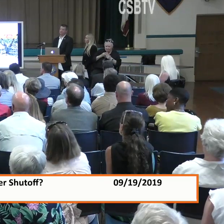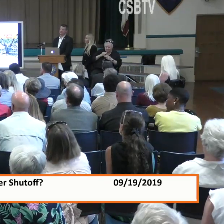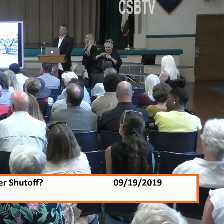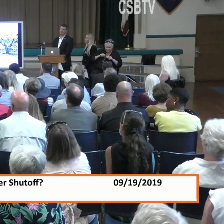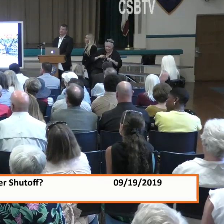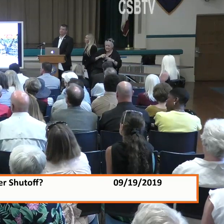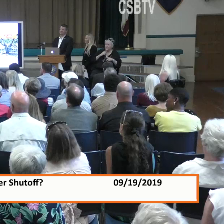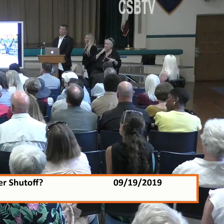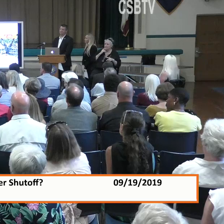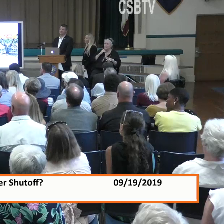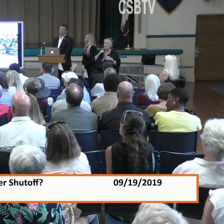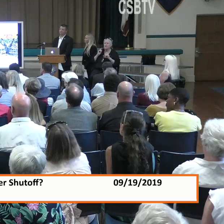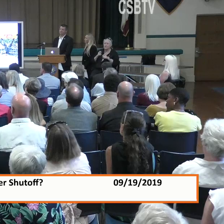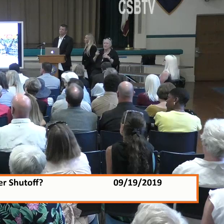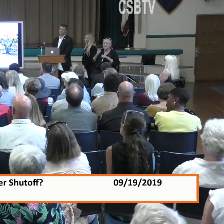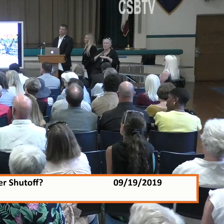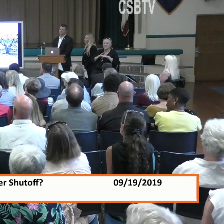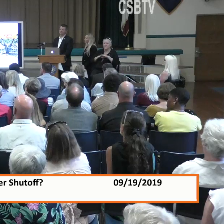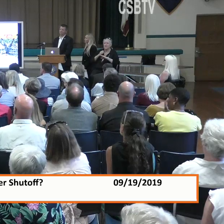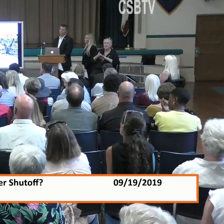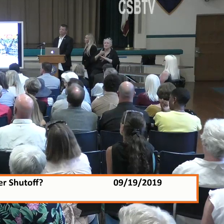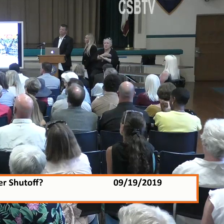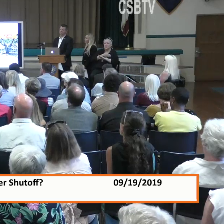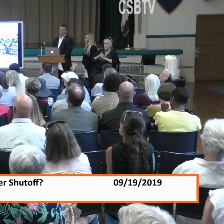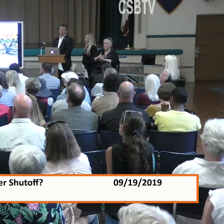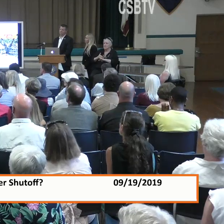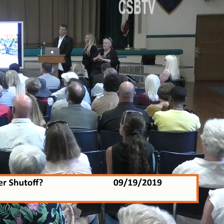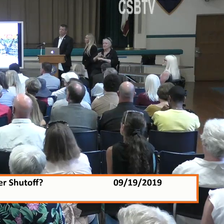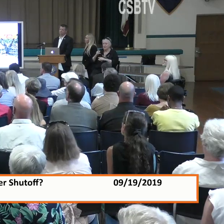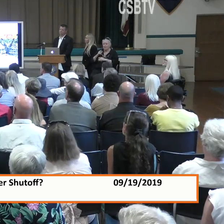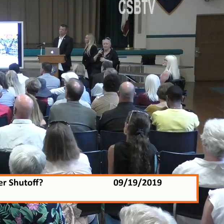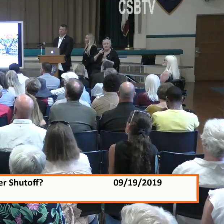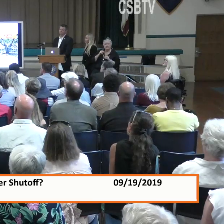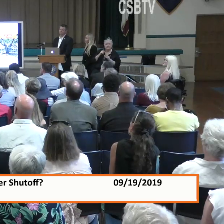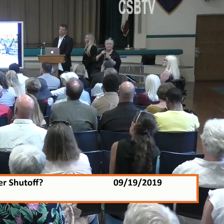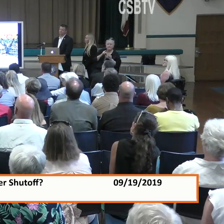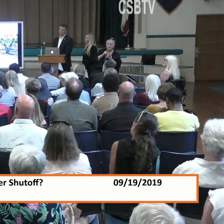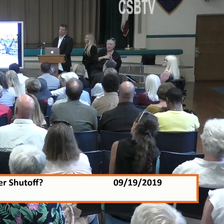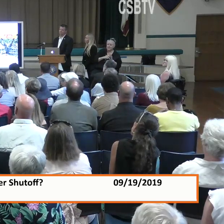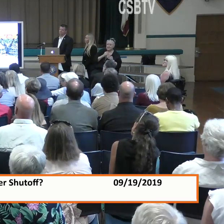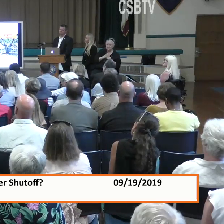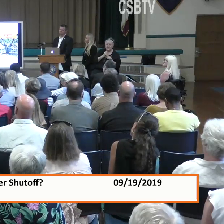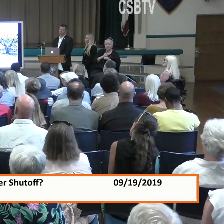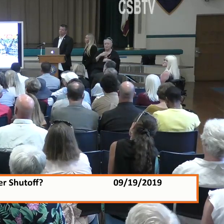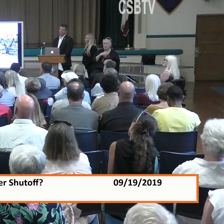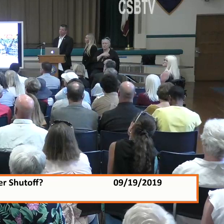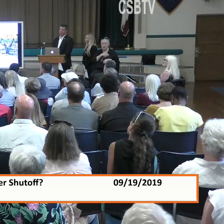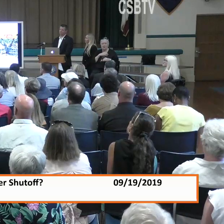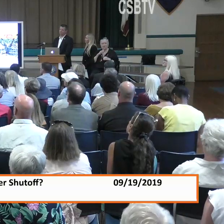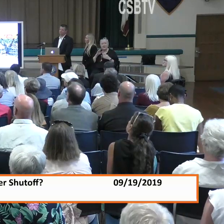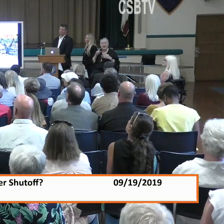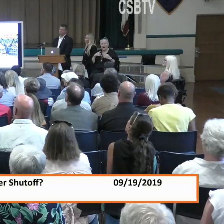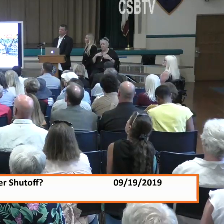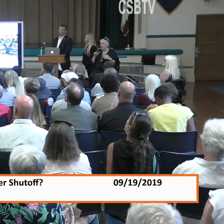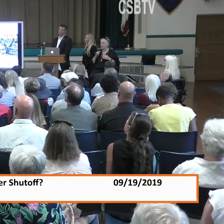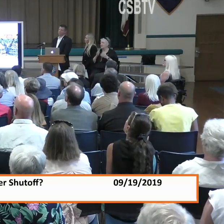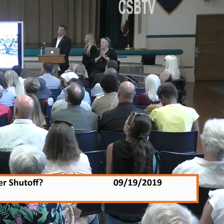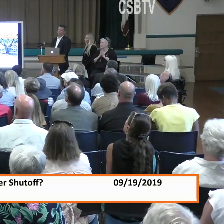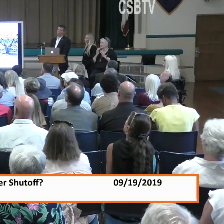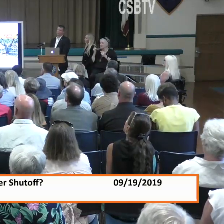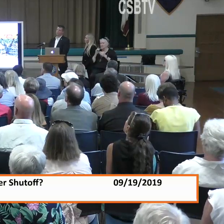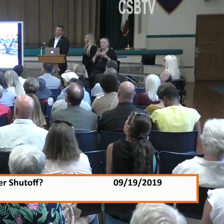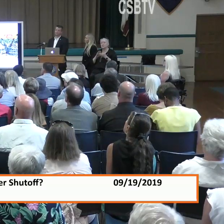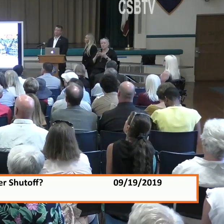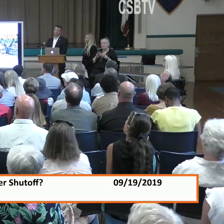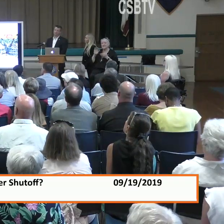You're giving them a little bit of an advance notice, the policymakers, sheriff, I would also ask, could you consider